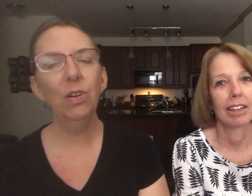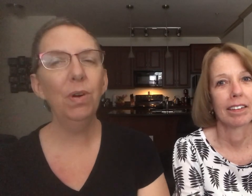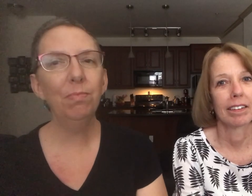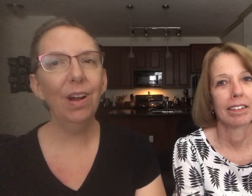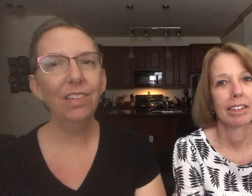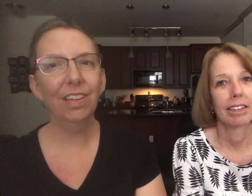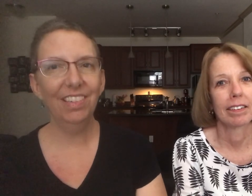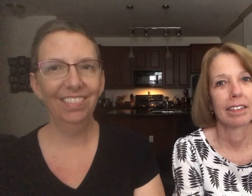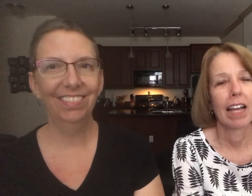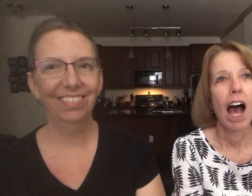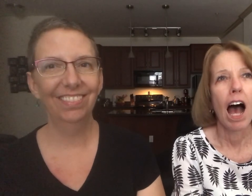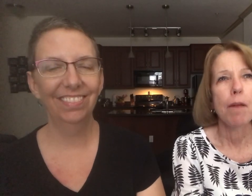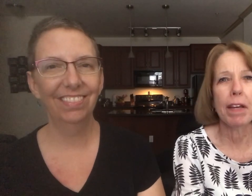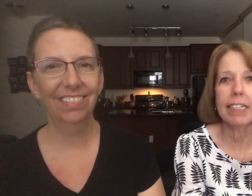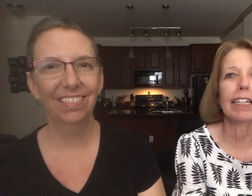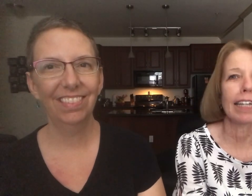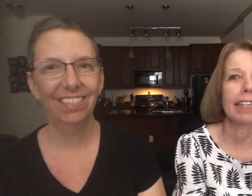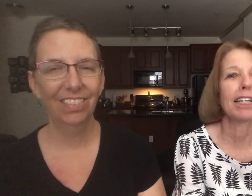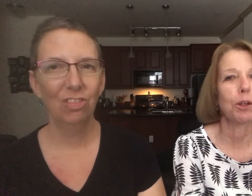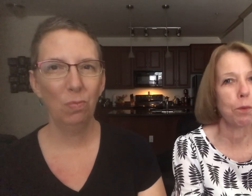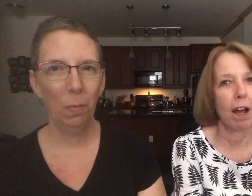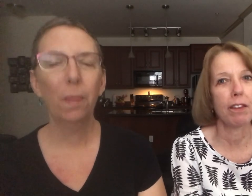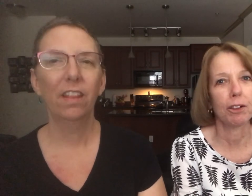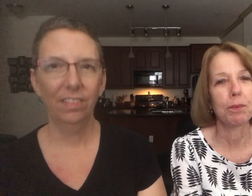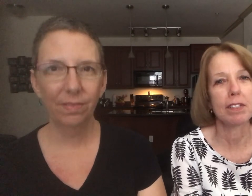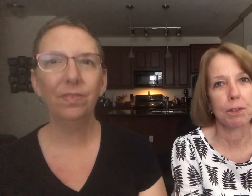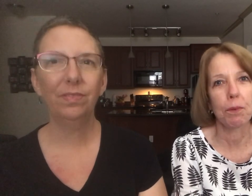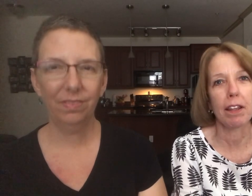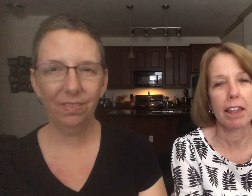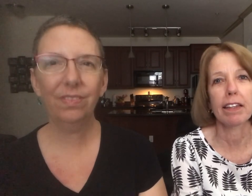What brought you here? Basically, I think the weather was the one thing